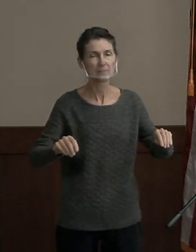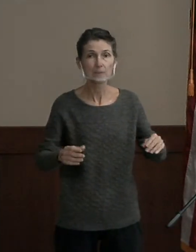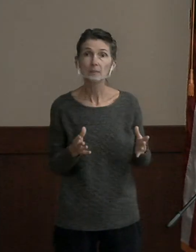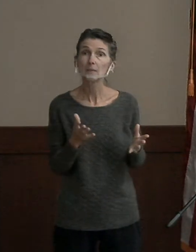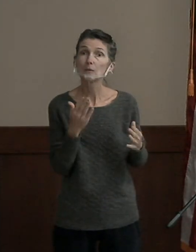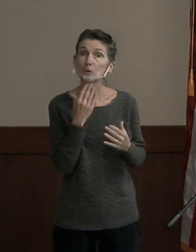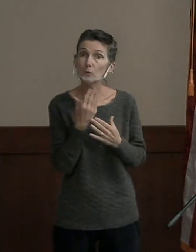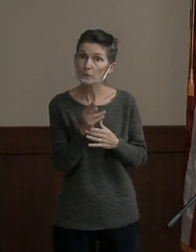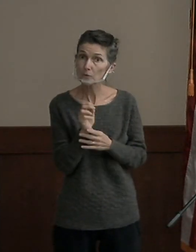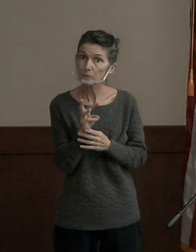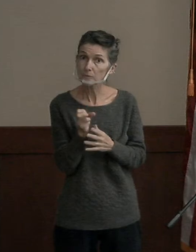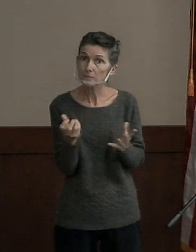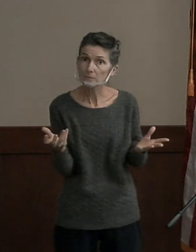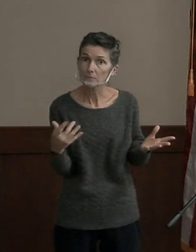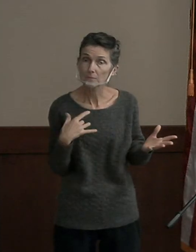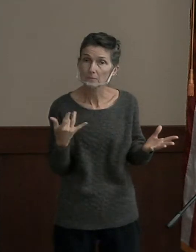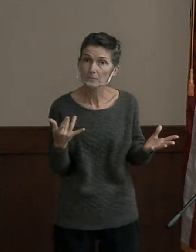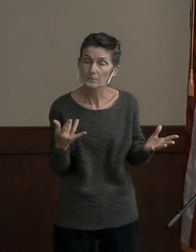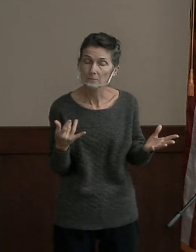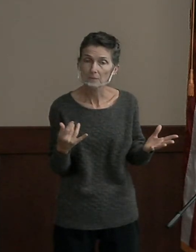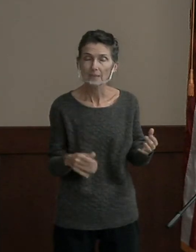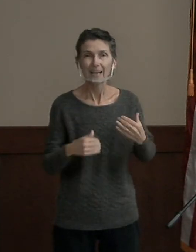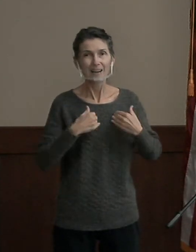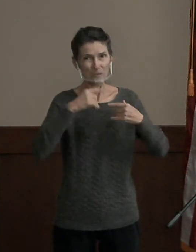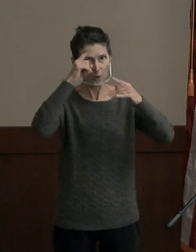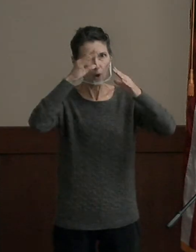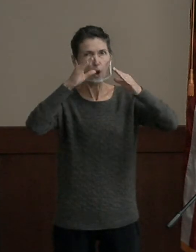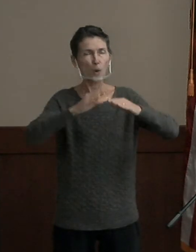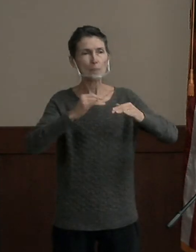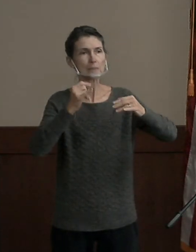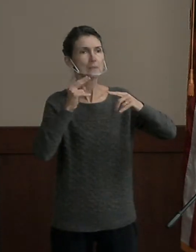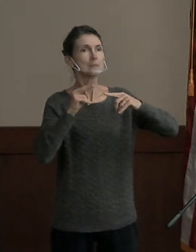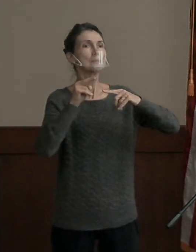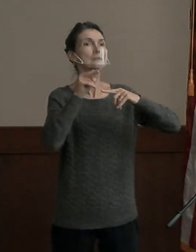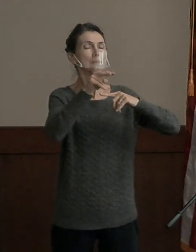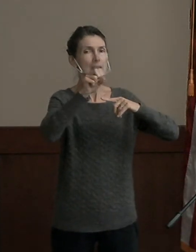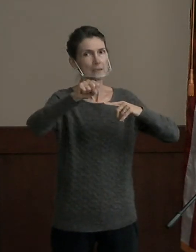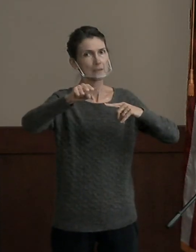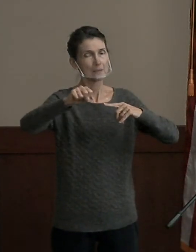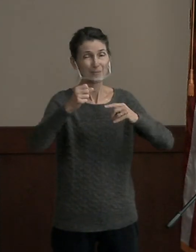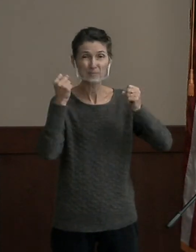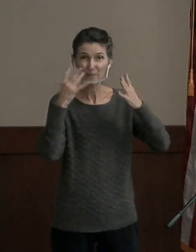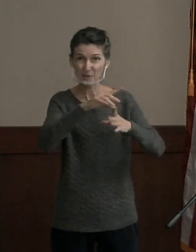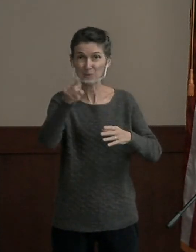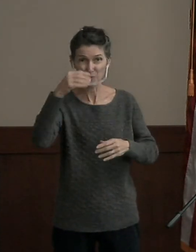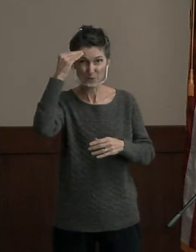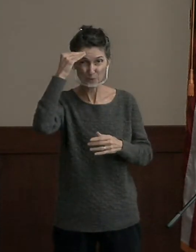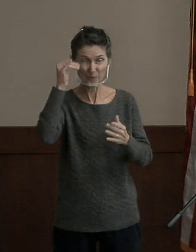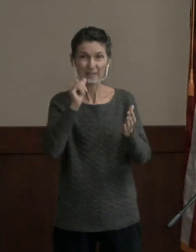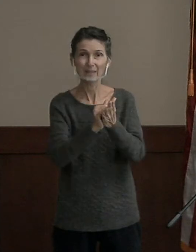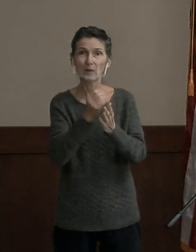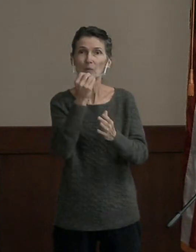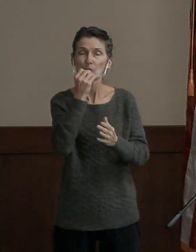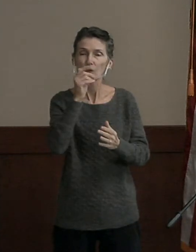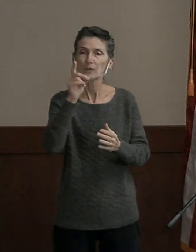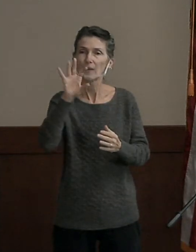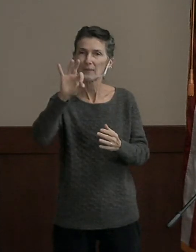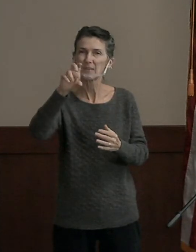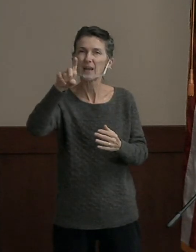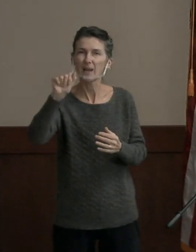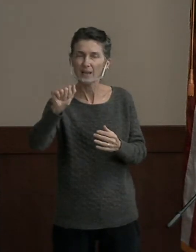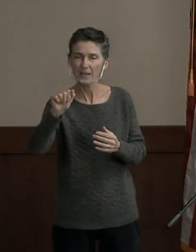the good news is that there's hope on the horizon. As many of you are aware, the Food and Drug